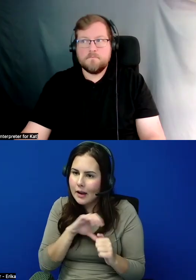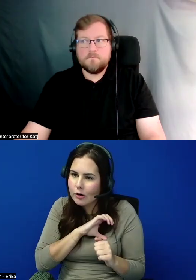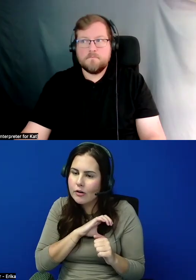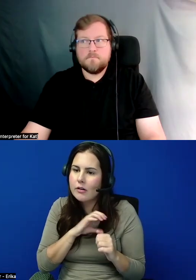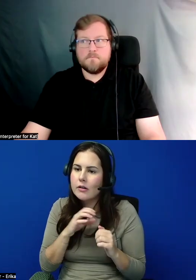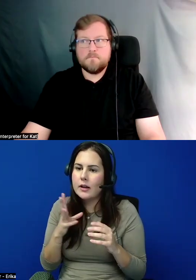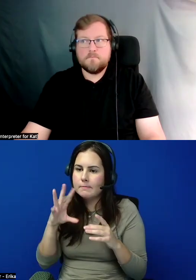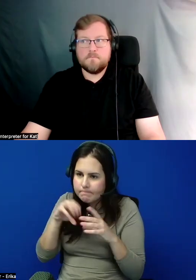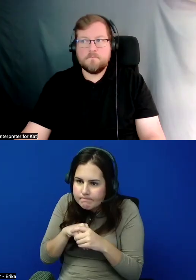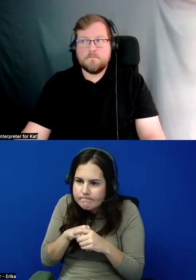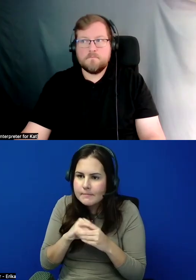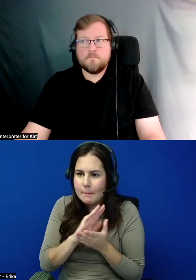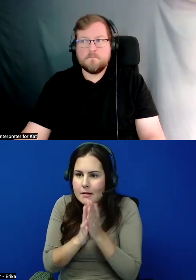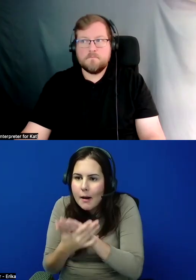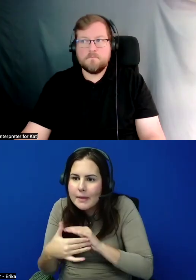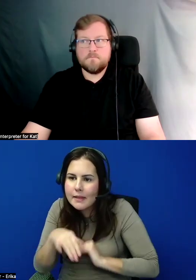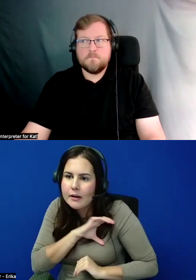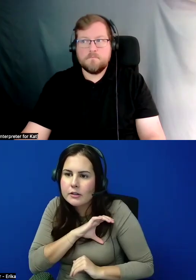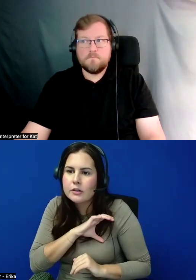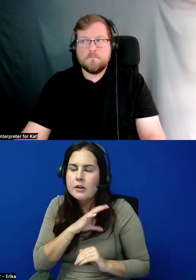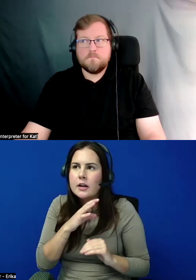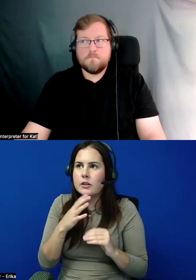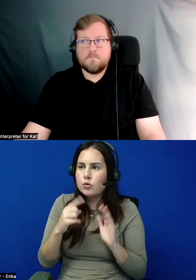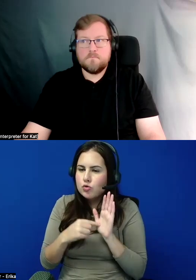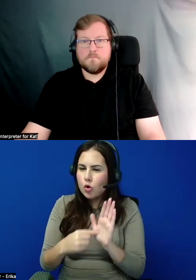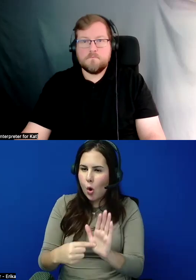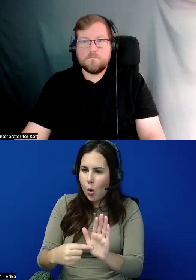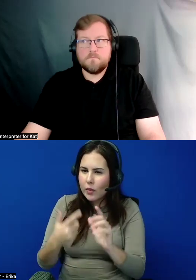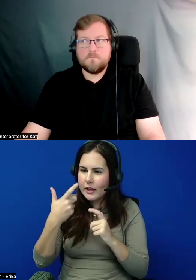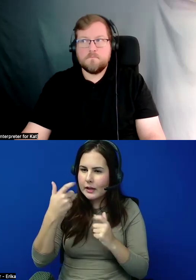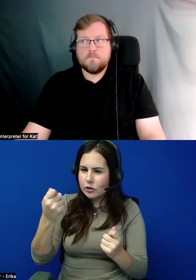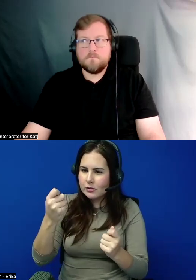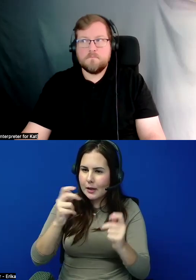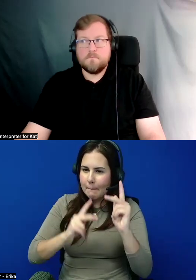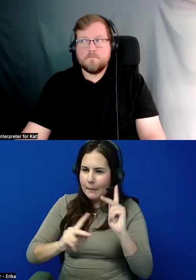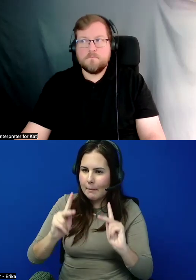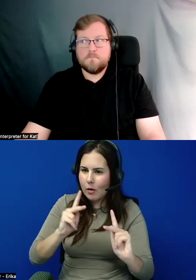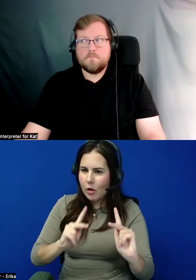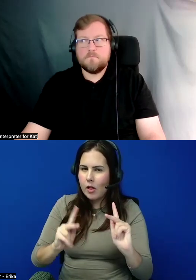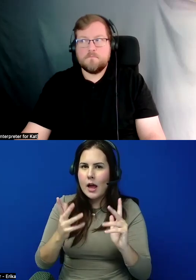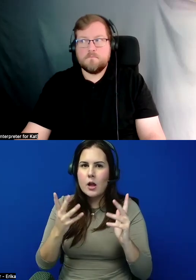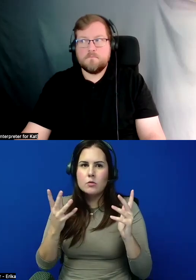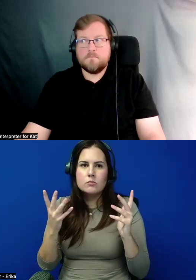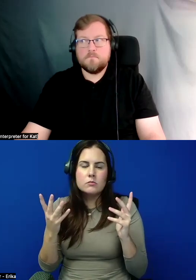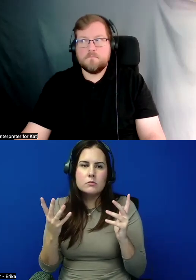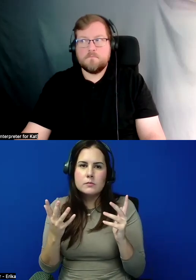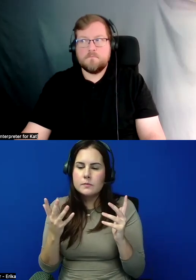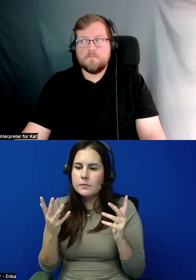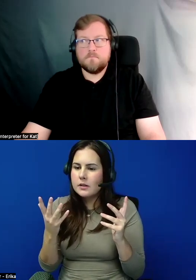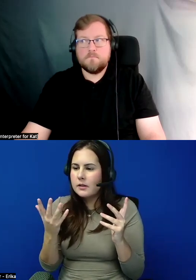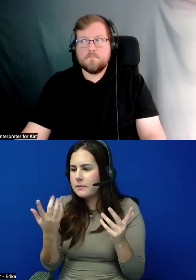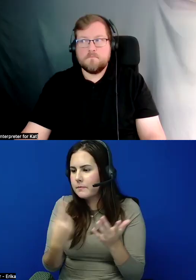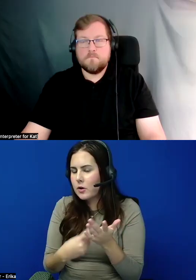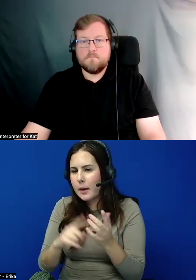characters into kind of interesting people and find what makes them tick. And like talking about Claire and